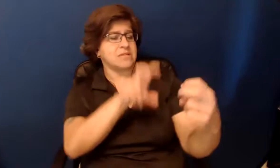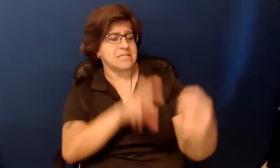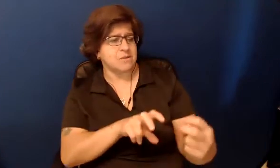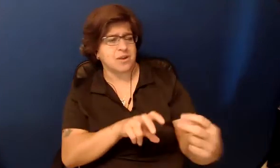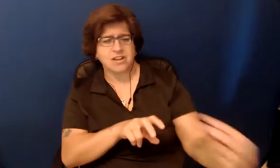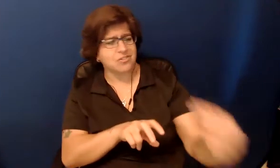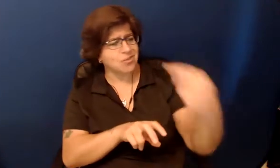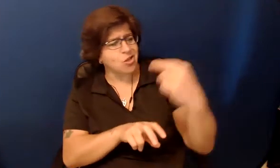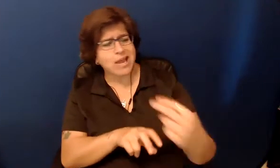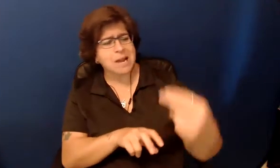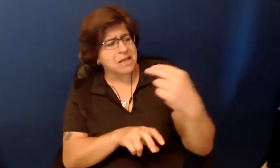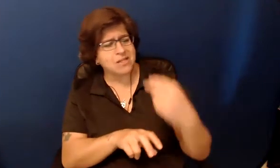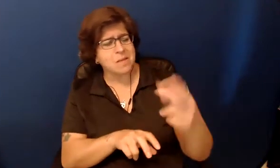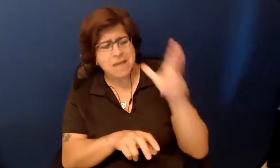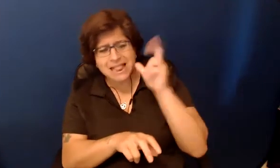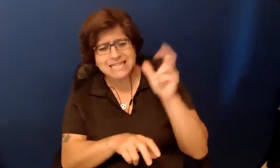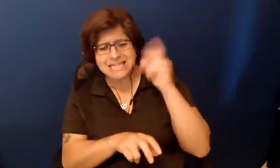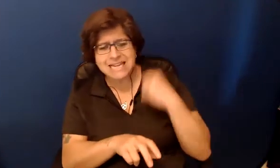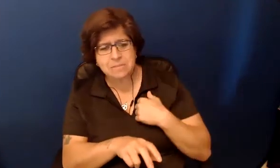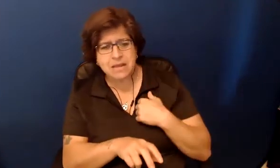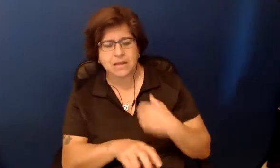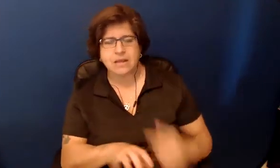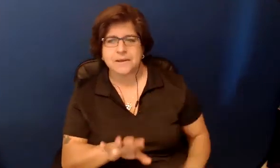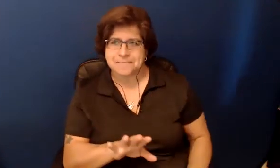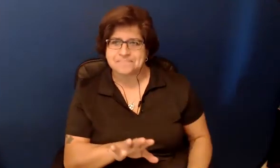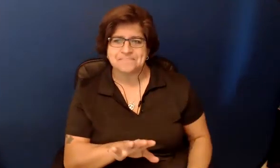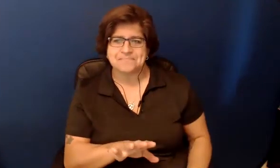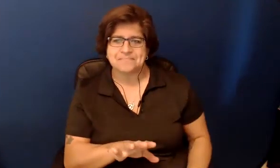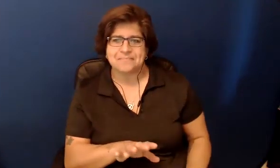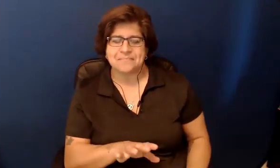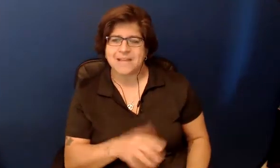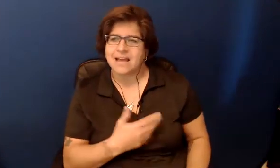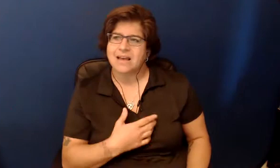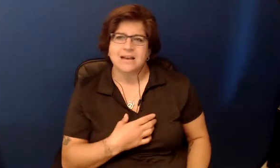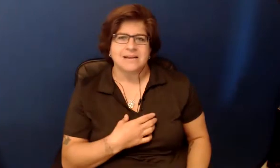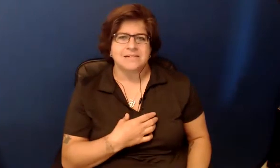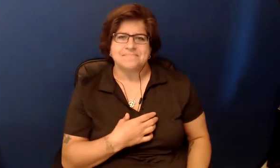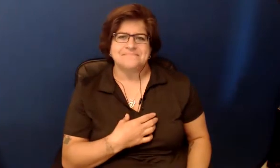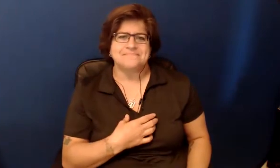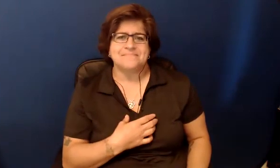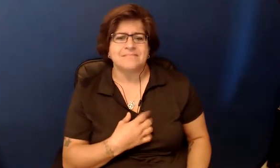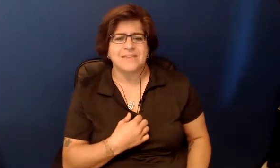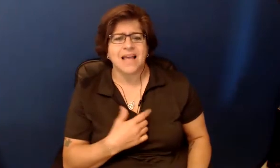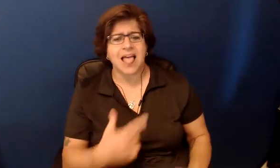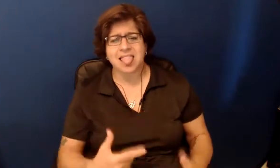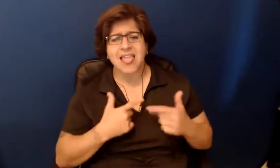sat there with my mother, and she kept looking at me, and she kept listening to me. I had